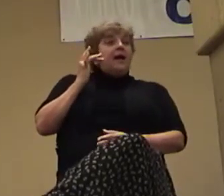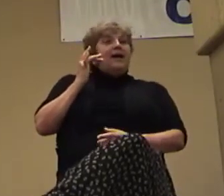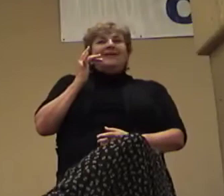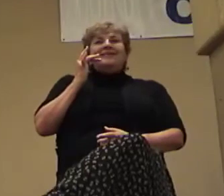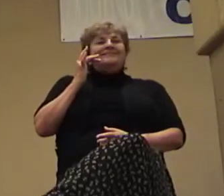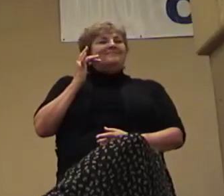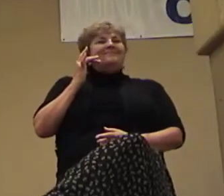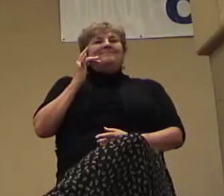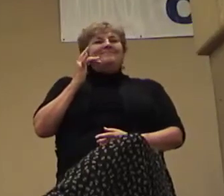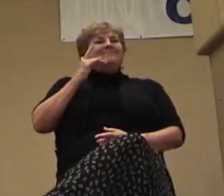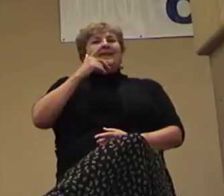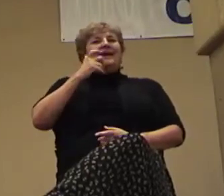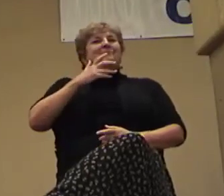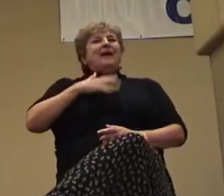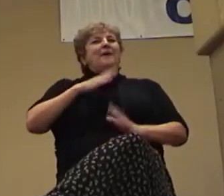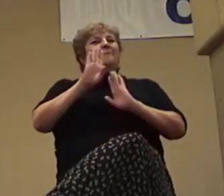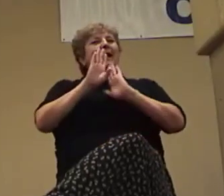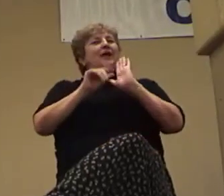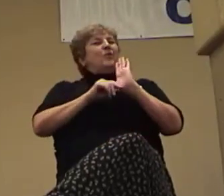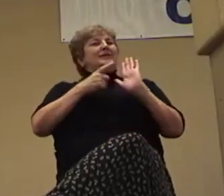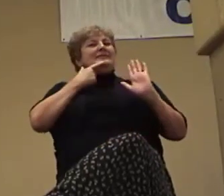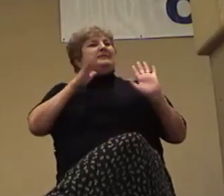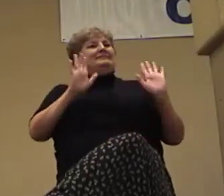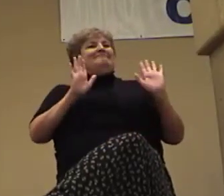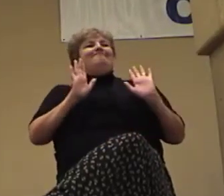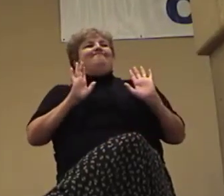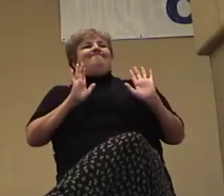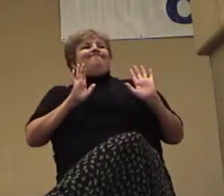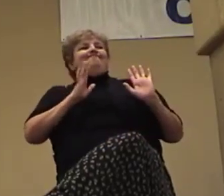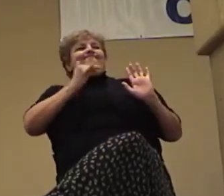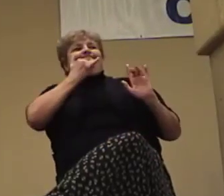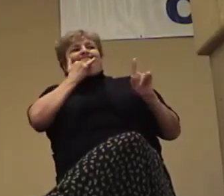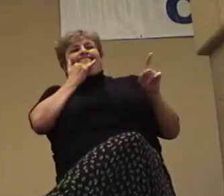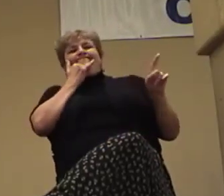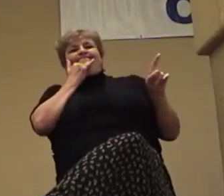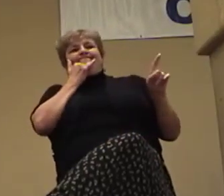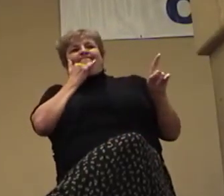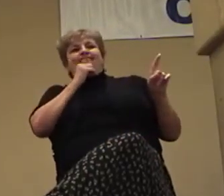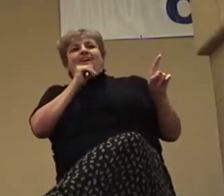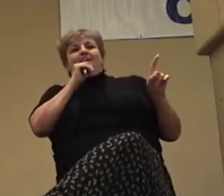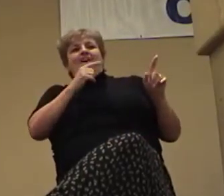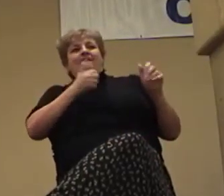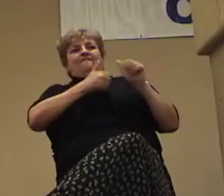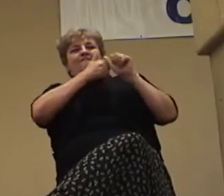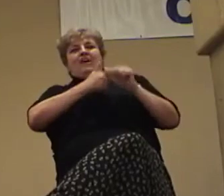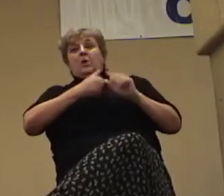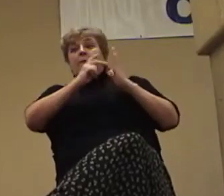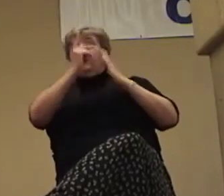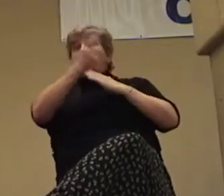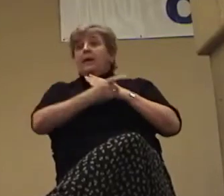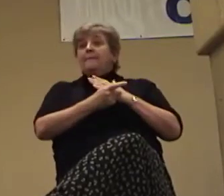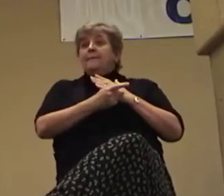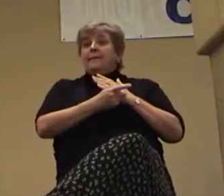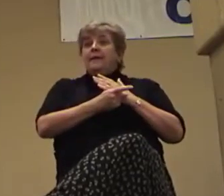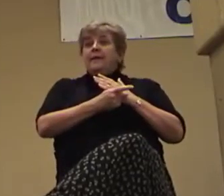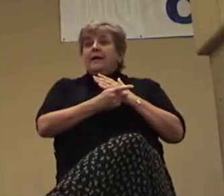unified, and Alcoholics Anonymous says I can create the fellowship I crave. I have participated in my baby's weddings, I've thrown